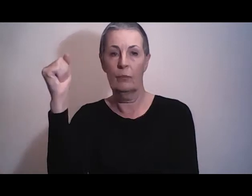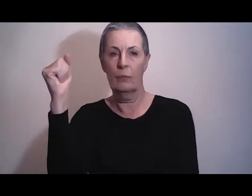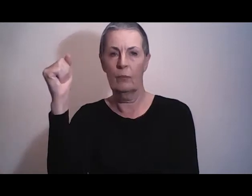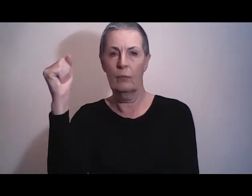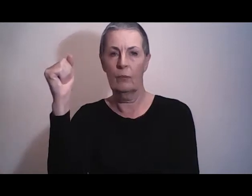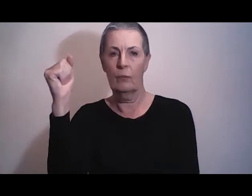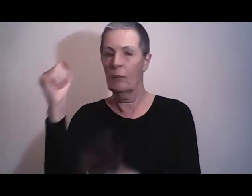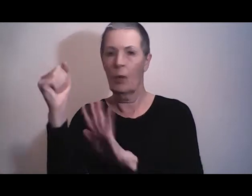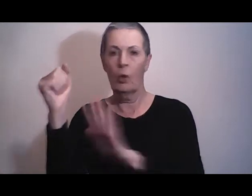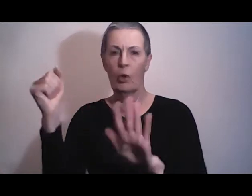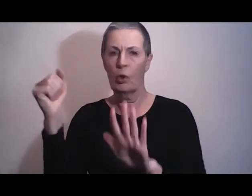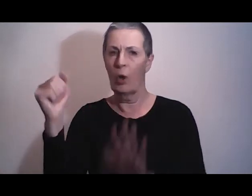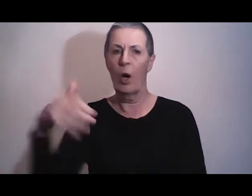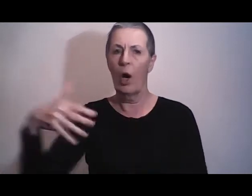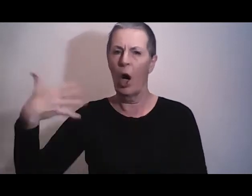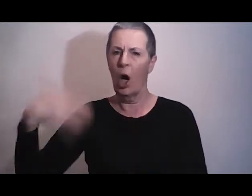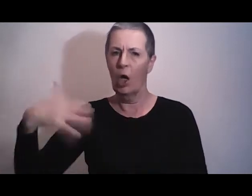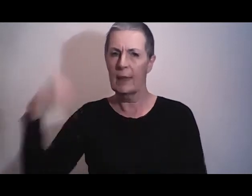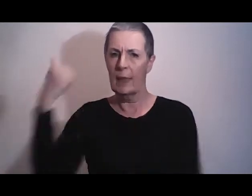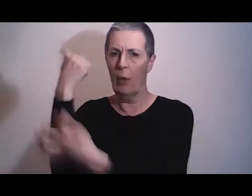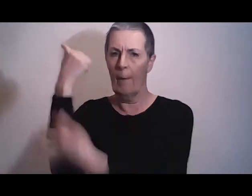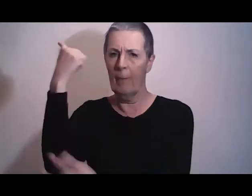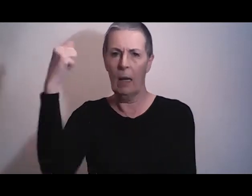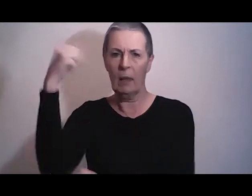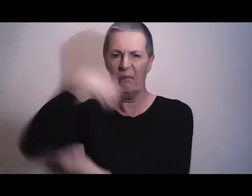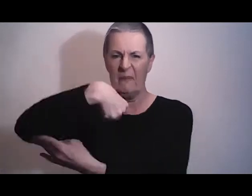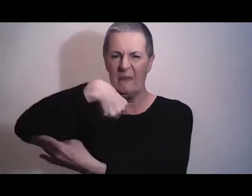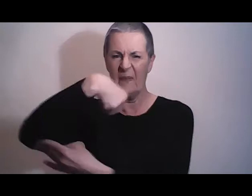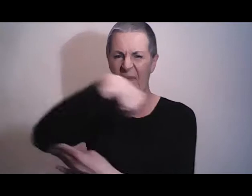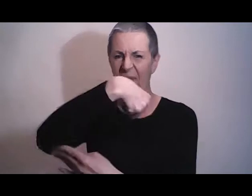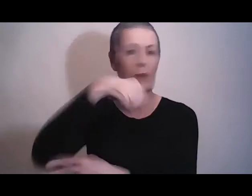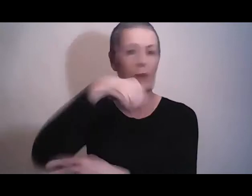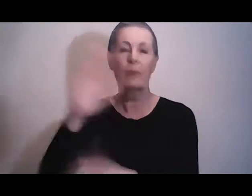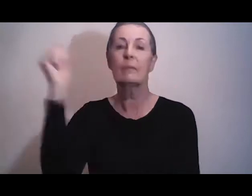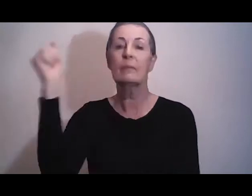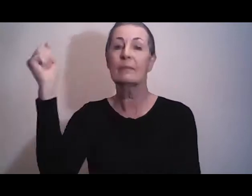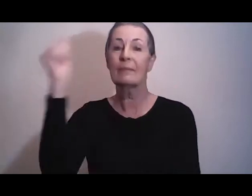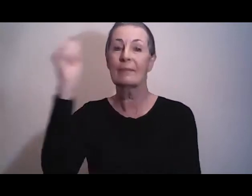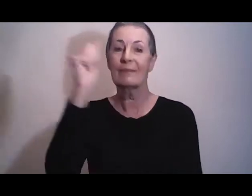the energy can flow through the body clearly.